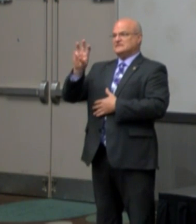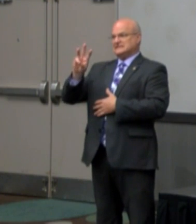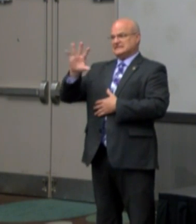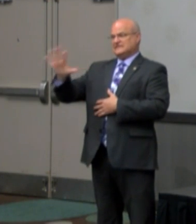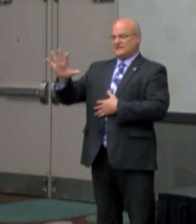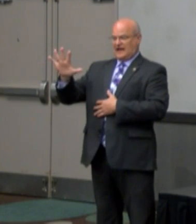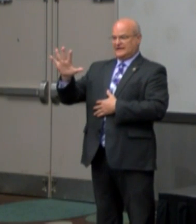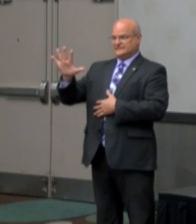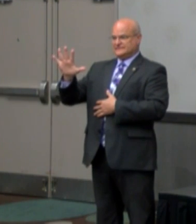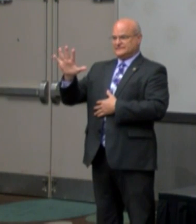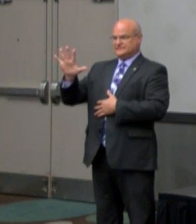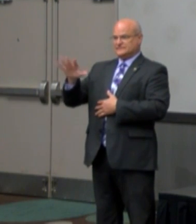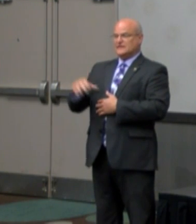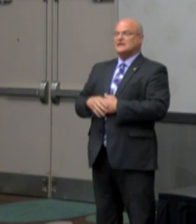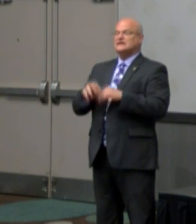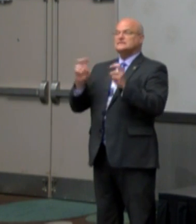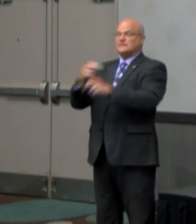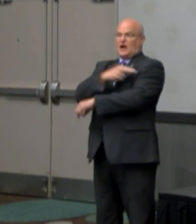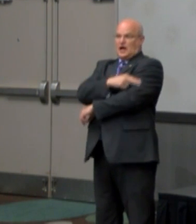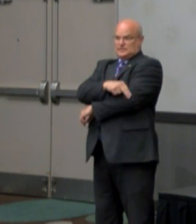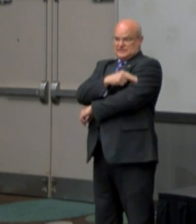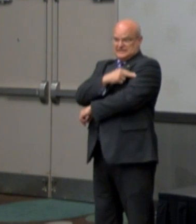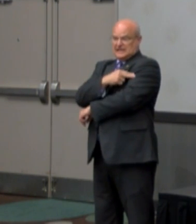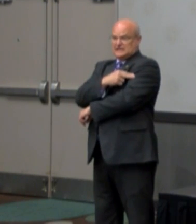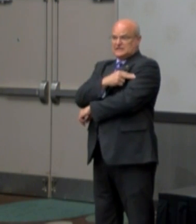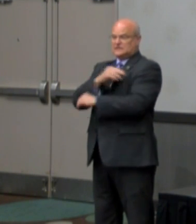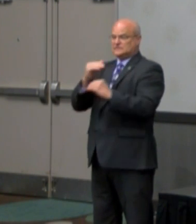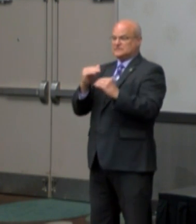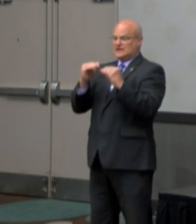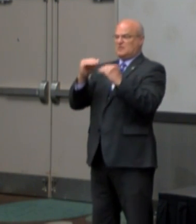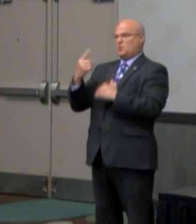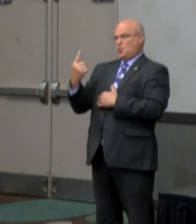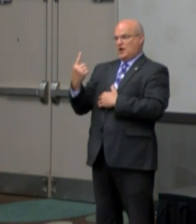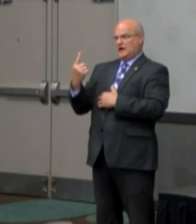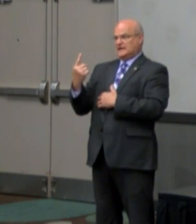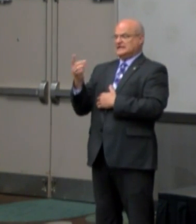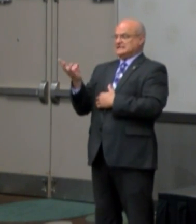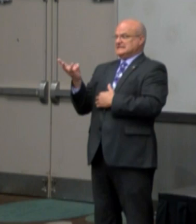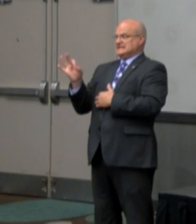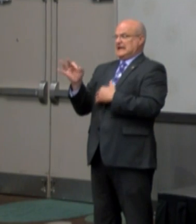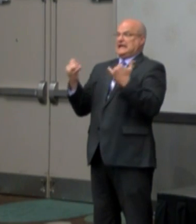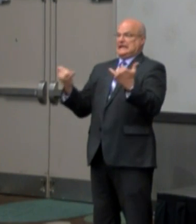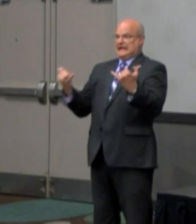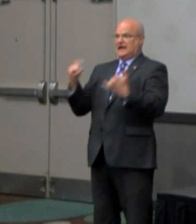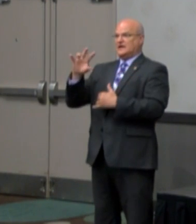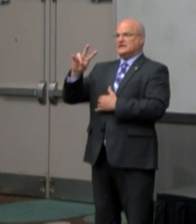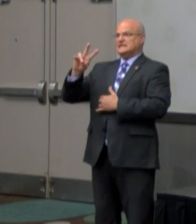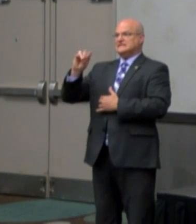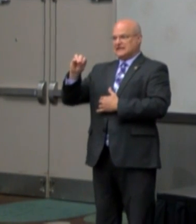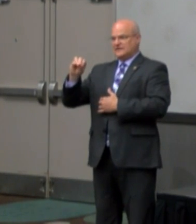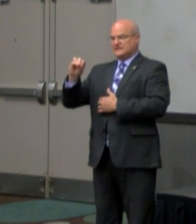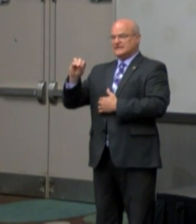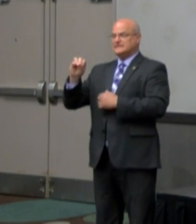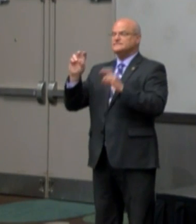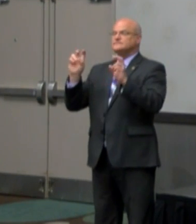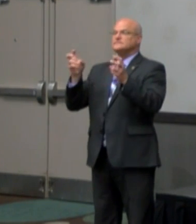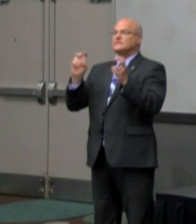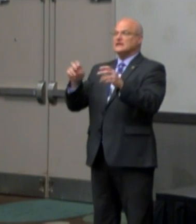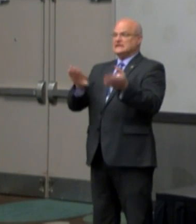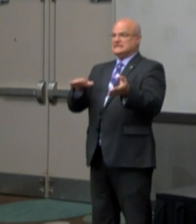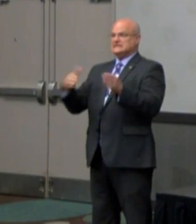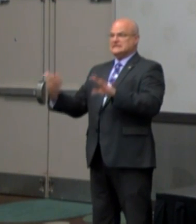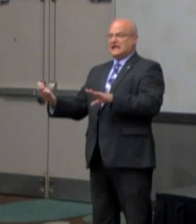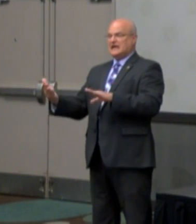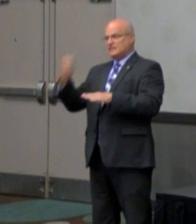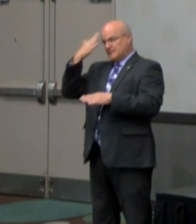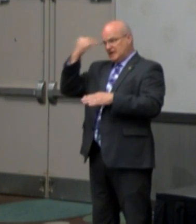3,665. In terms of hospitalizations, we're up 1 from 69 to 70. And in terms of deaths